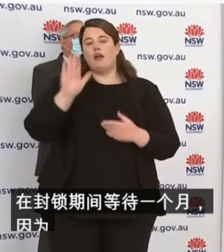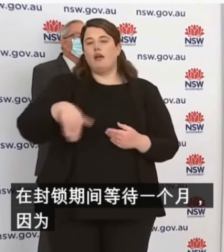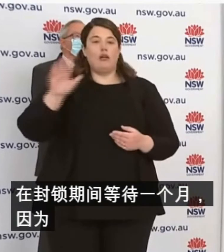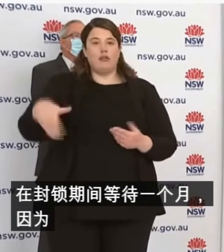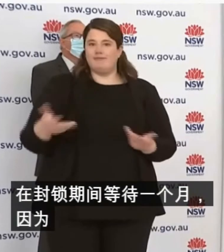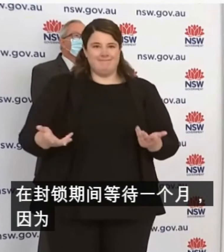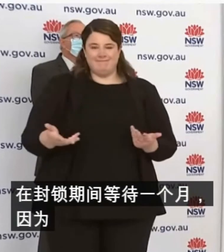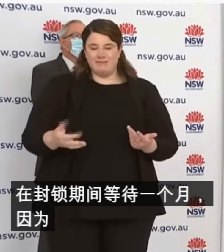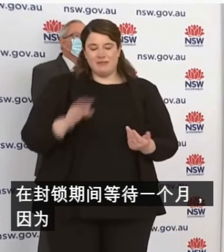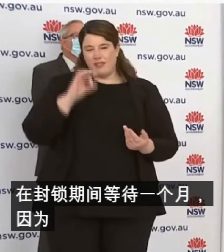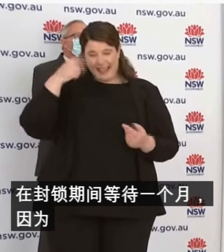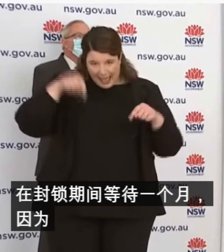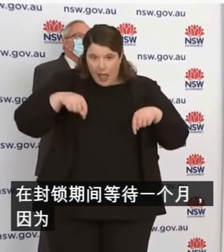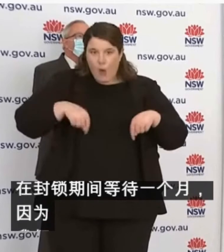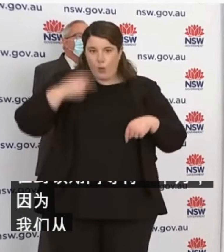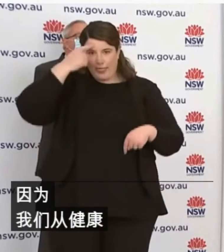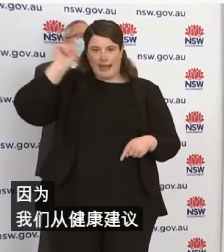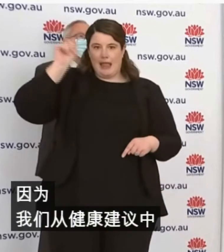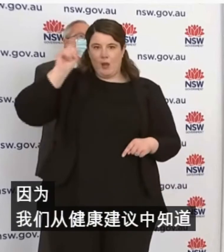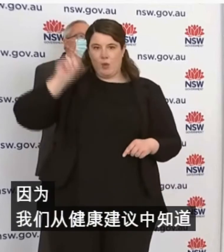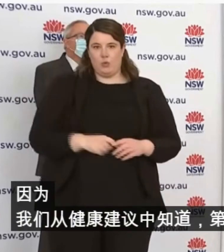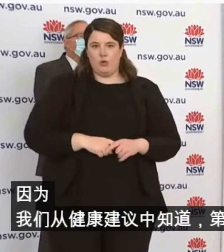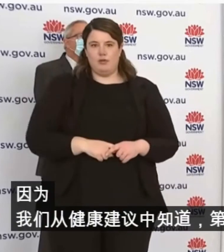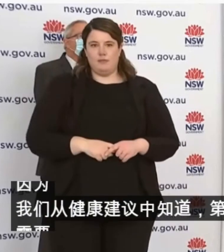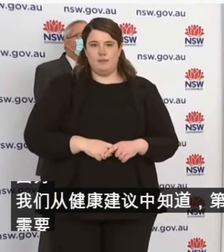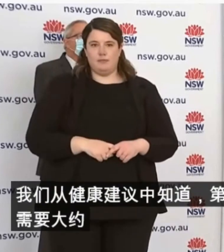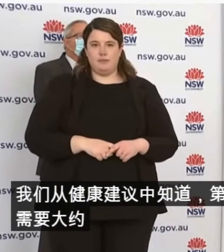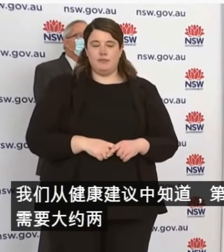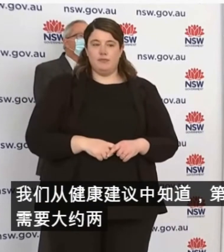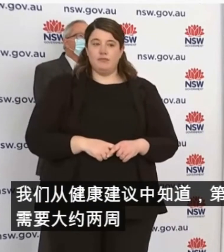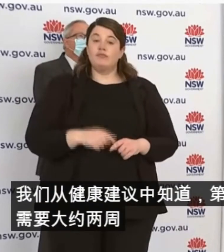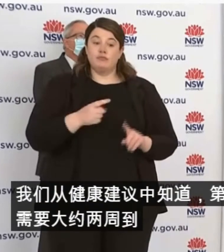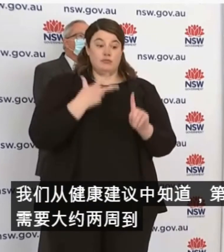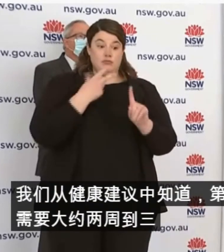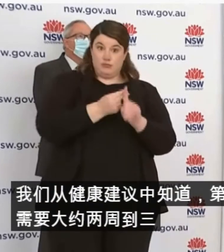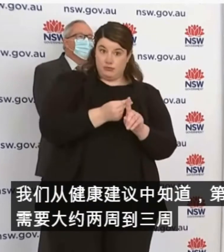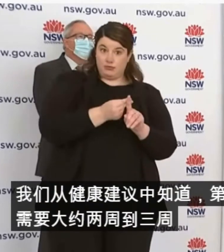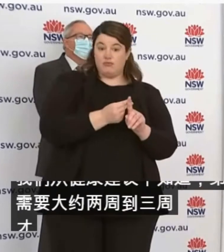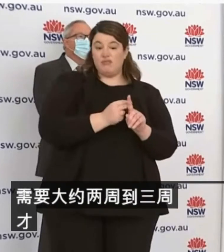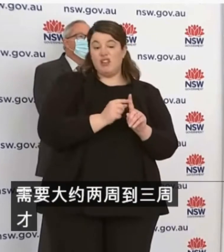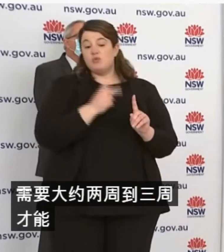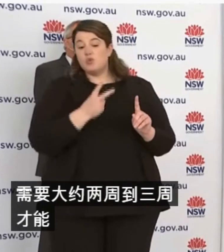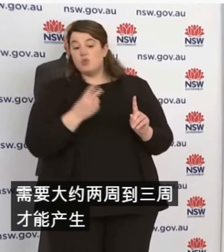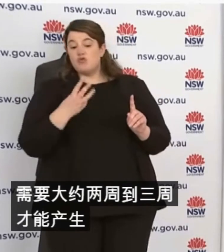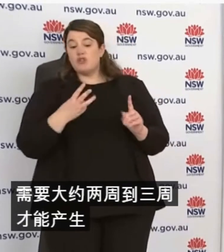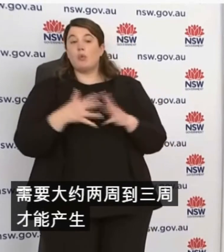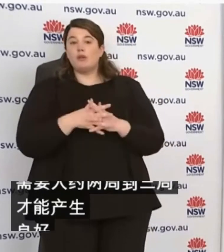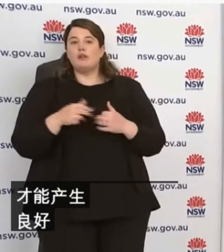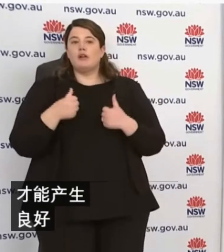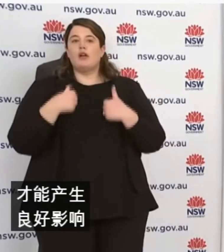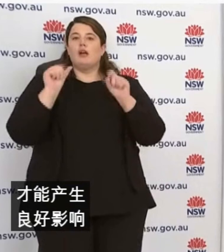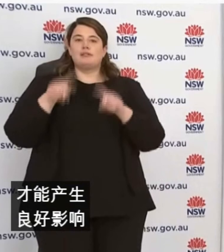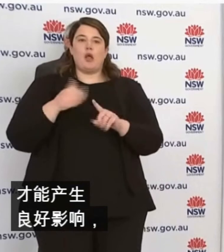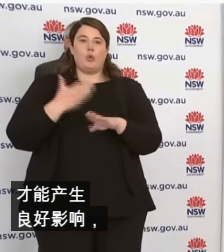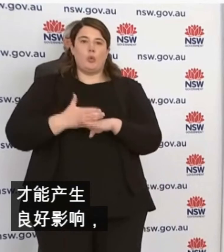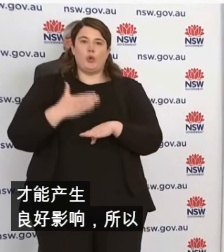too long to wait, because we know from the health advice that it takes about 2 to 3 weeks for the first dose to have good